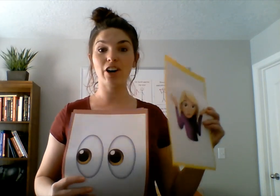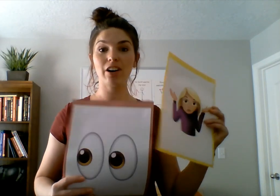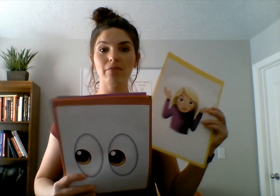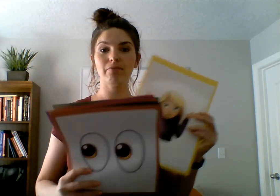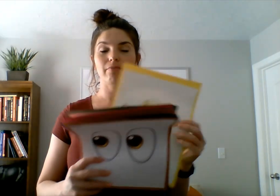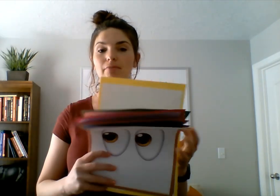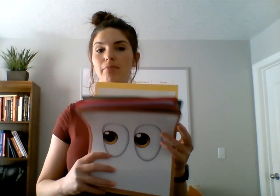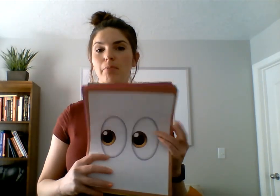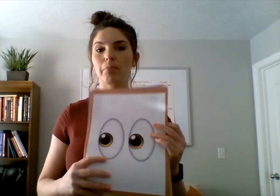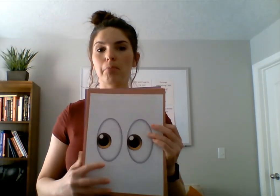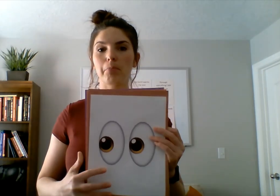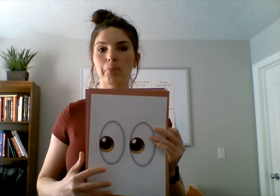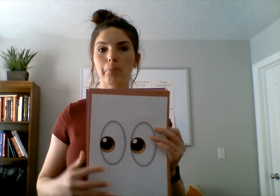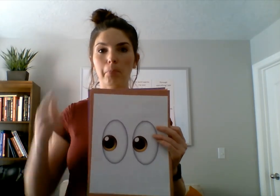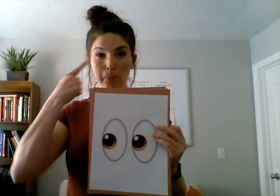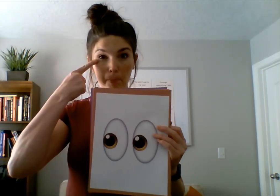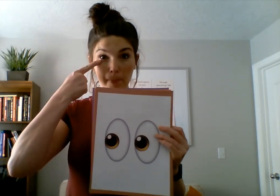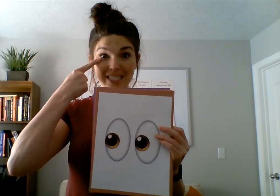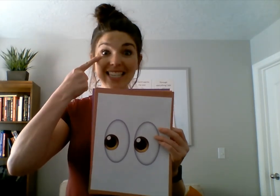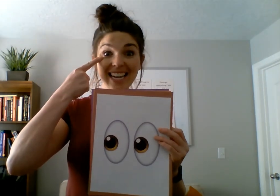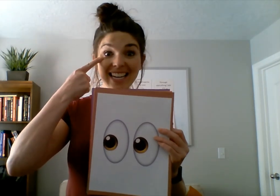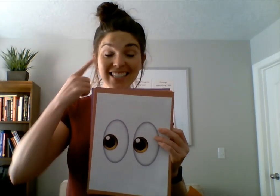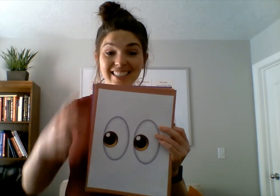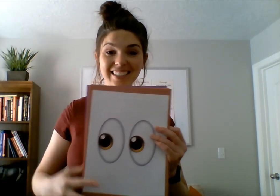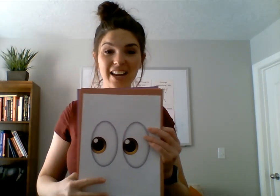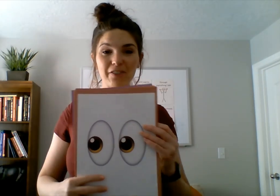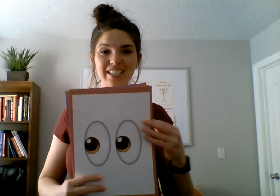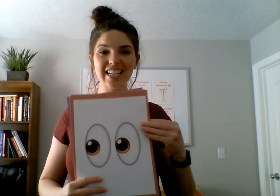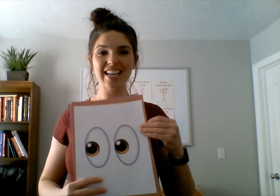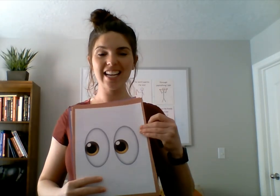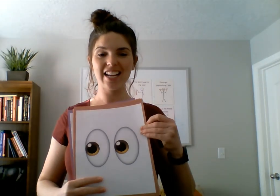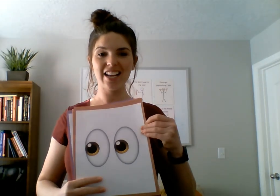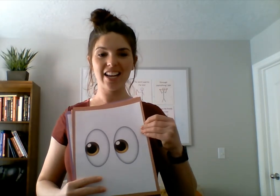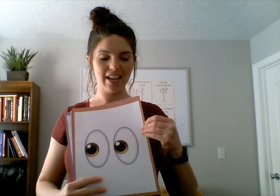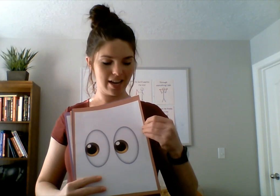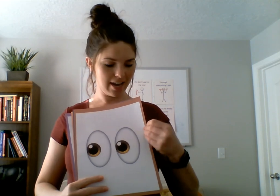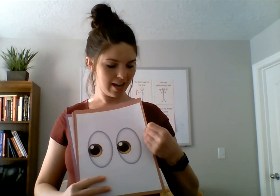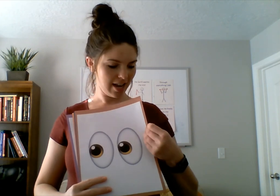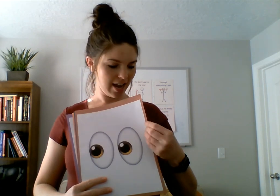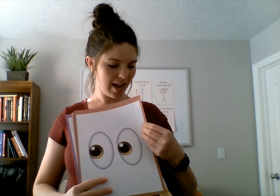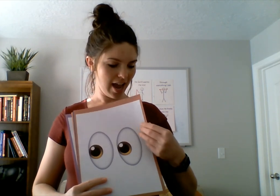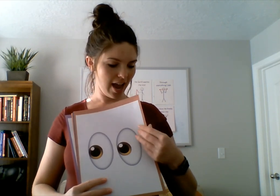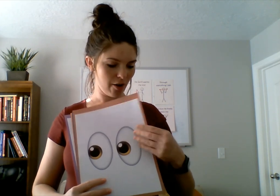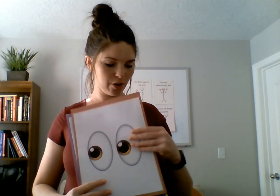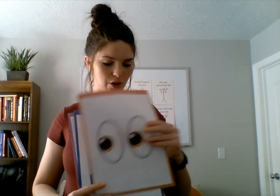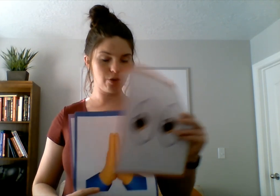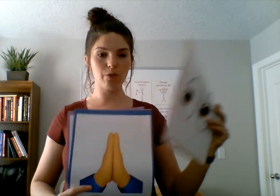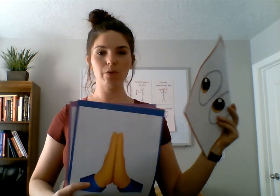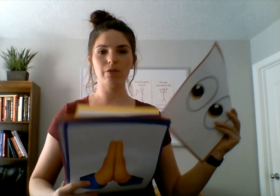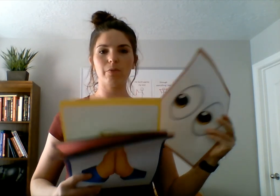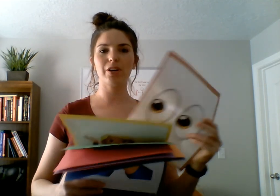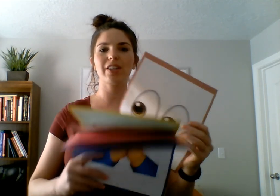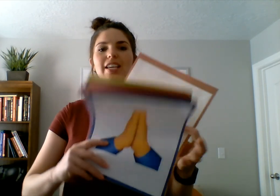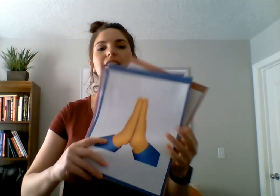see, never see how you, what are these?